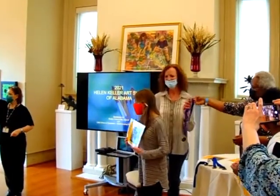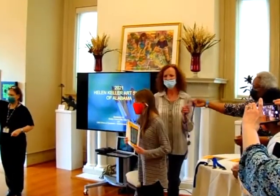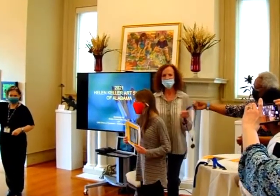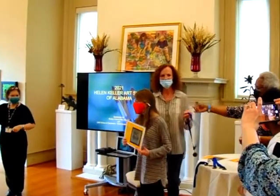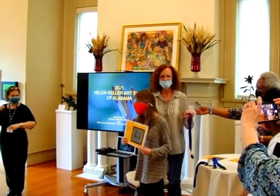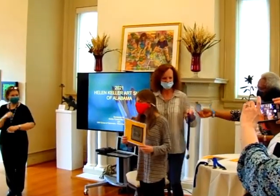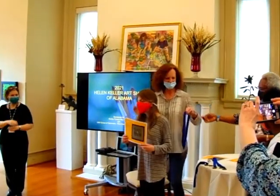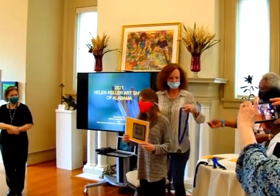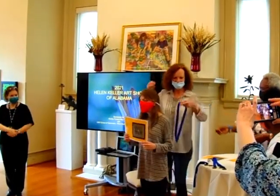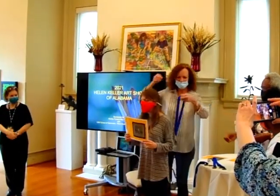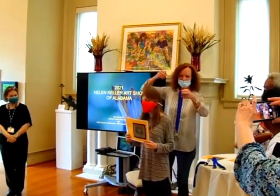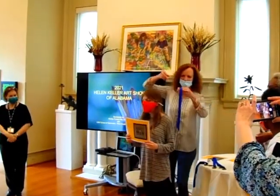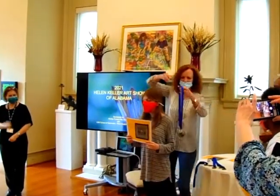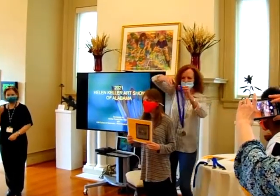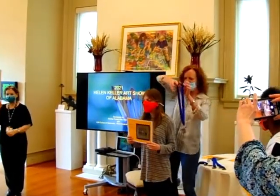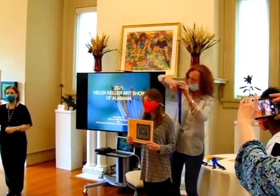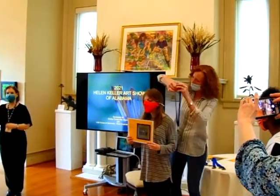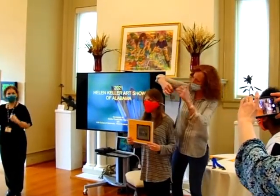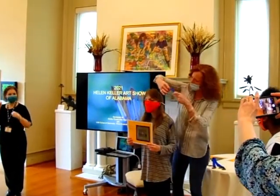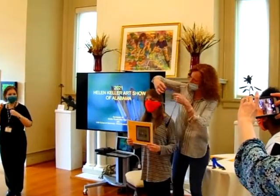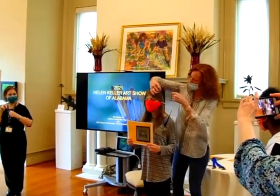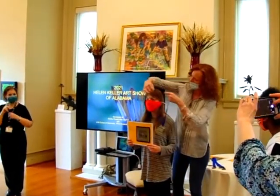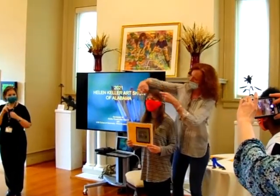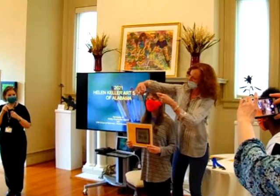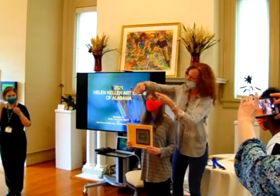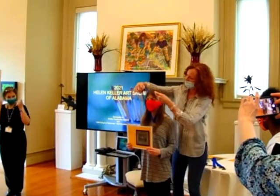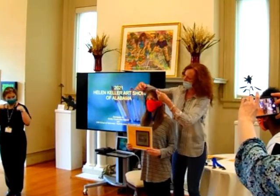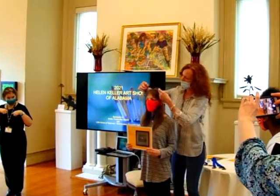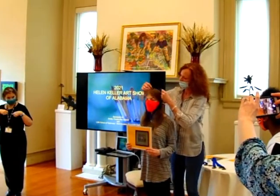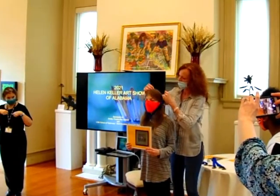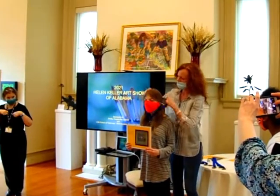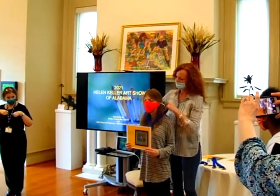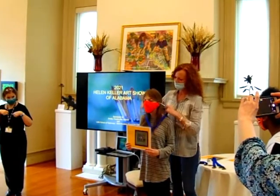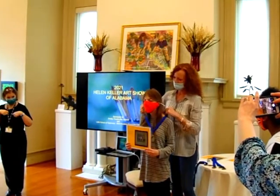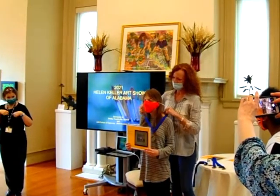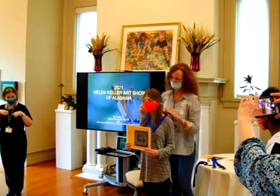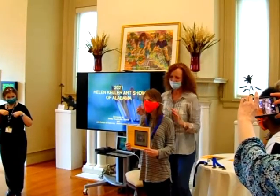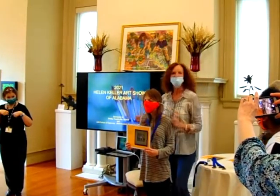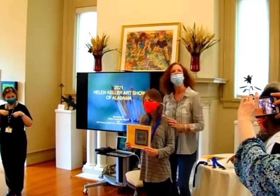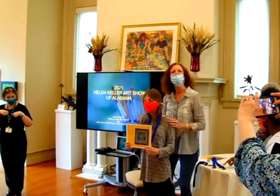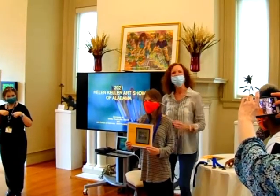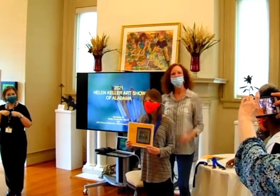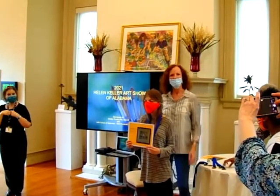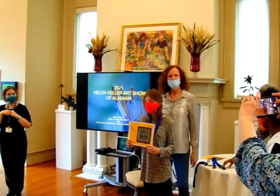Turn around. There we go. May I put the medal on you? Here we go. Museum medal.